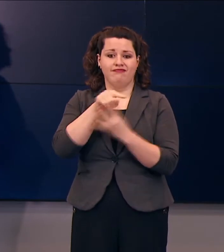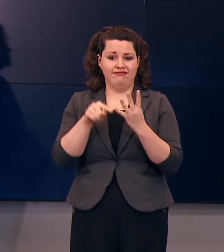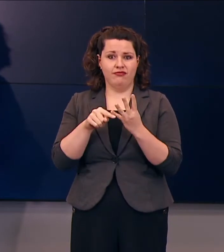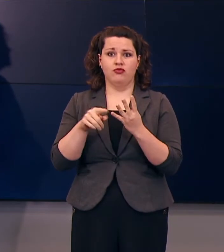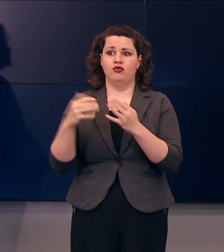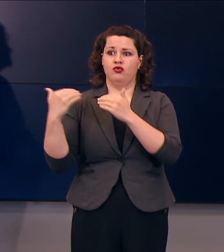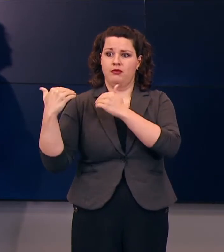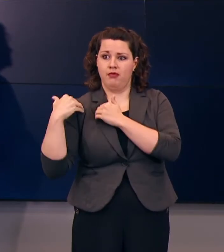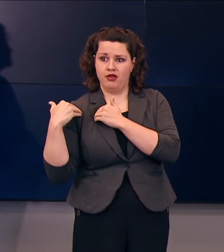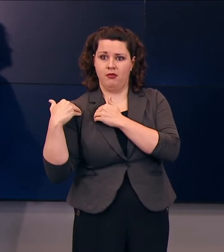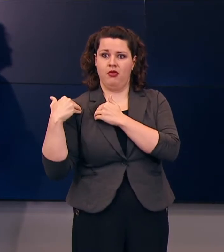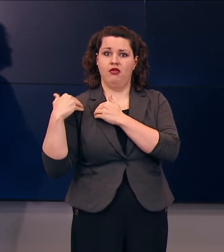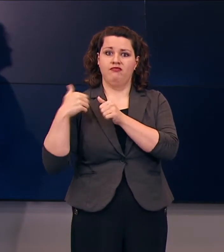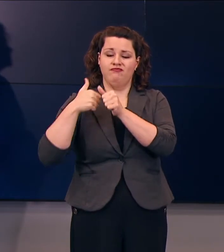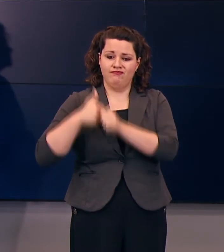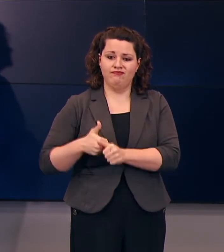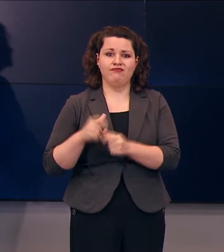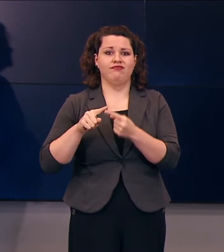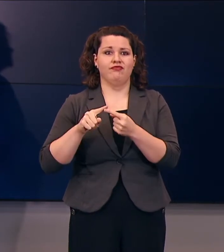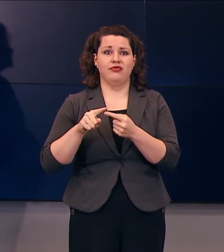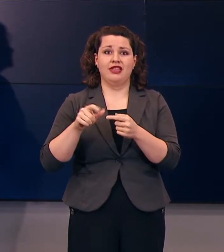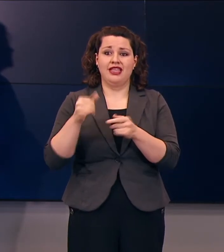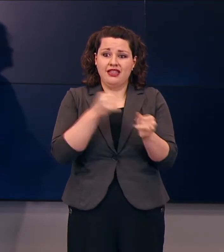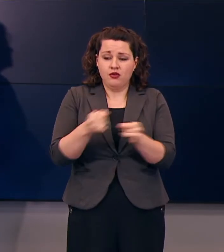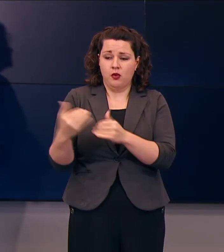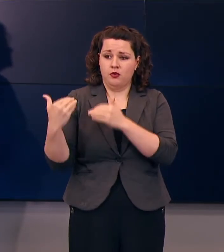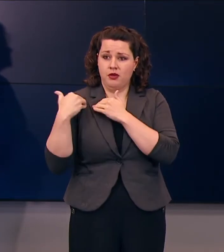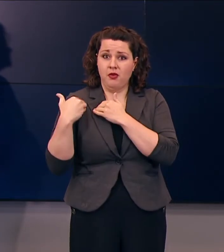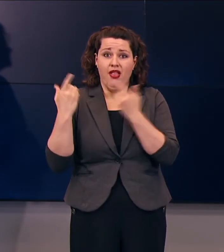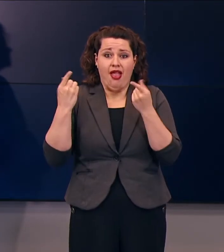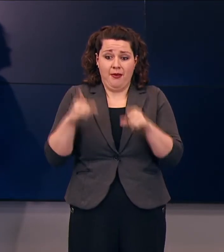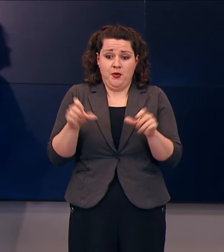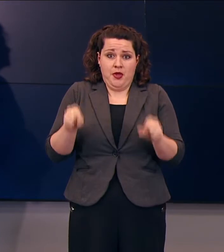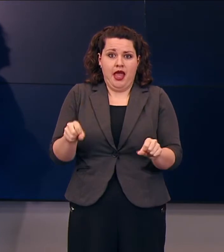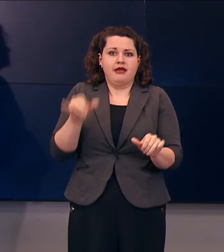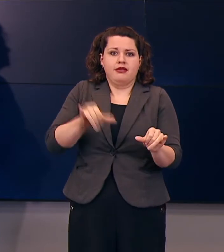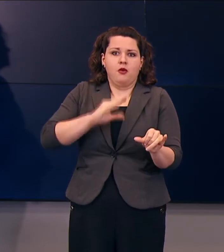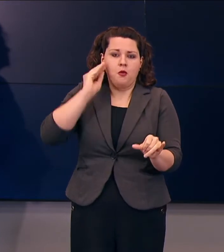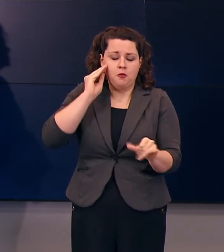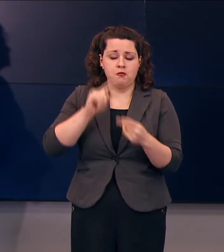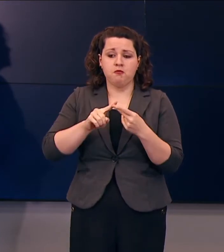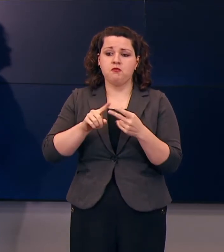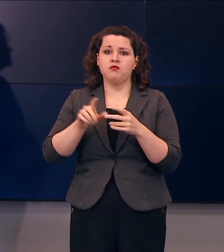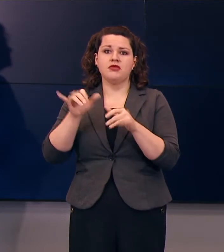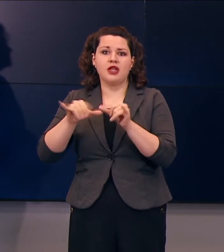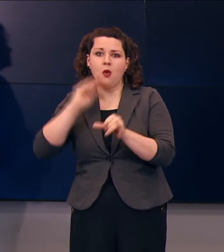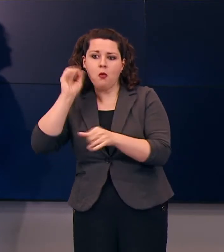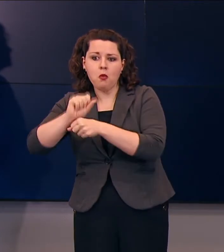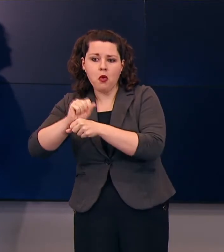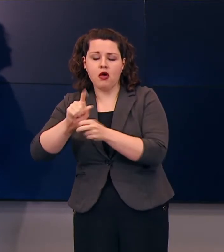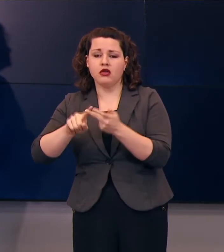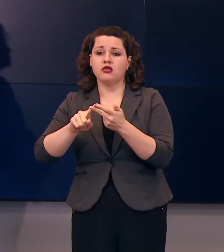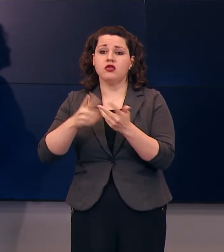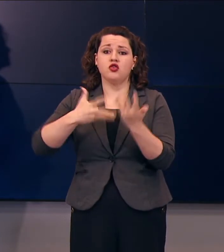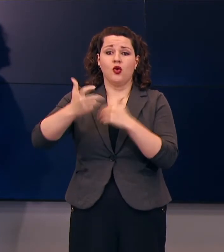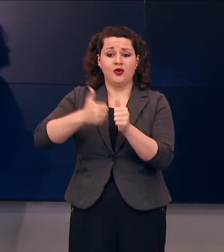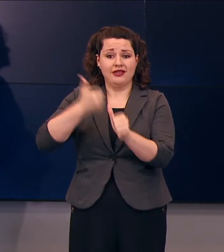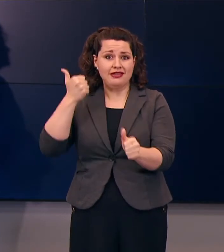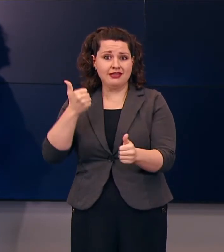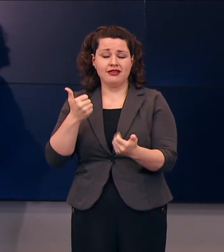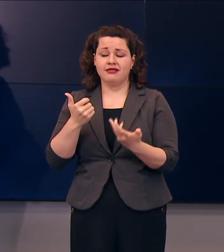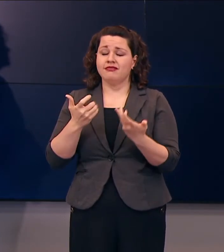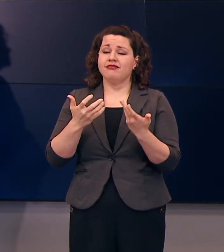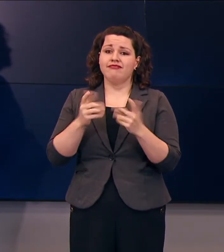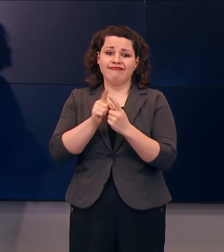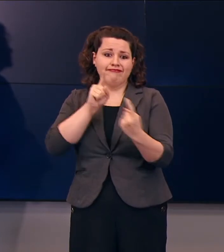responsibility, practice individual responsibilities by staying home when you can, work from home when you can, you know, practice social distancing, limiting your